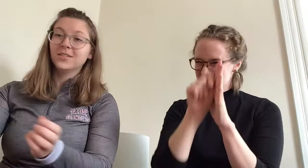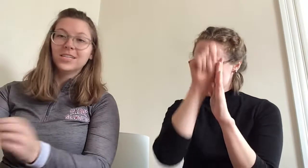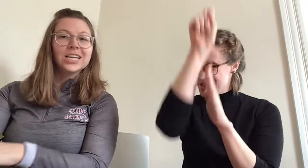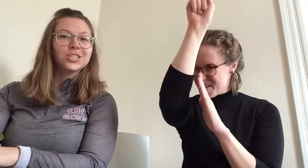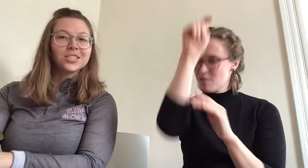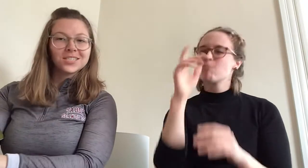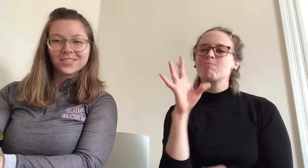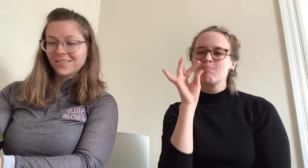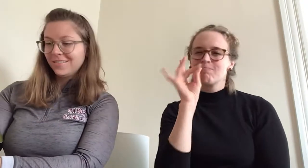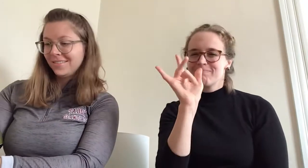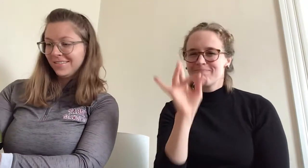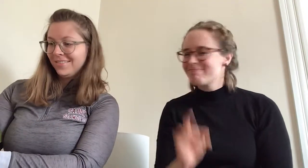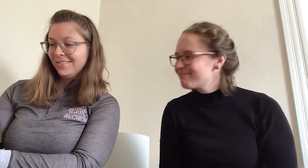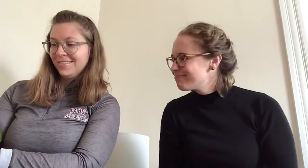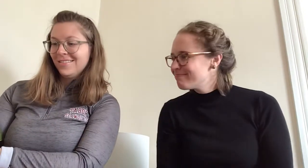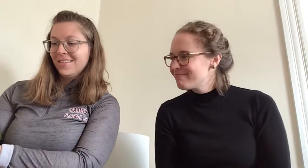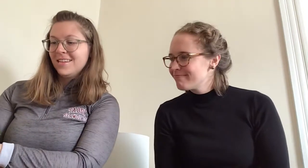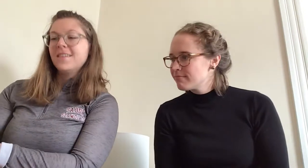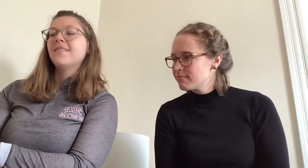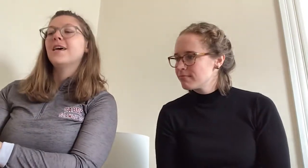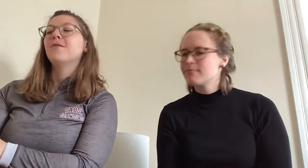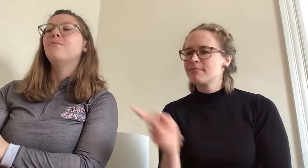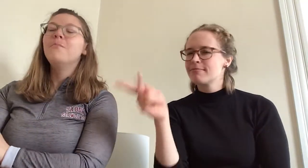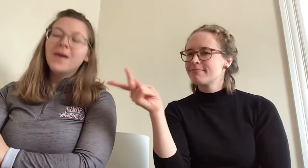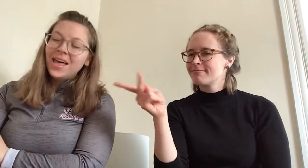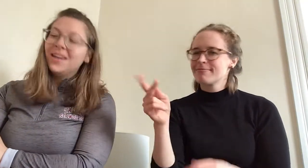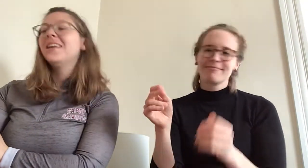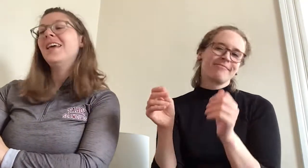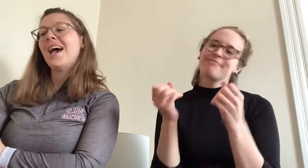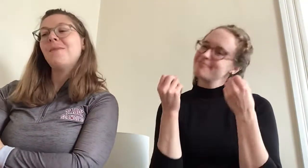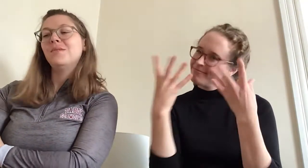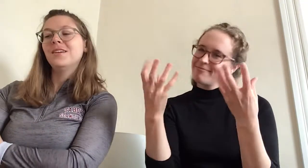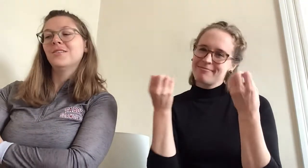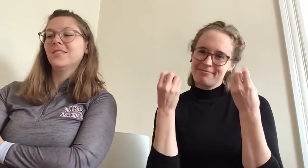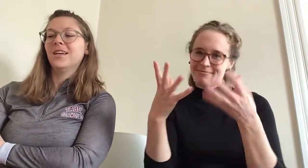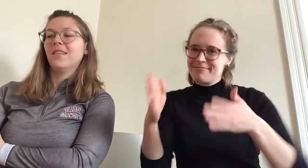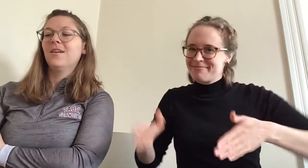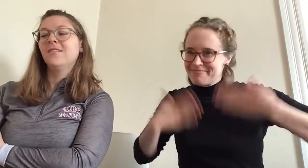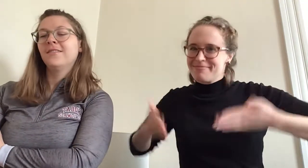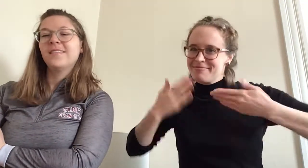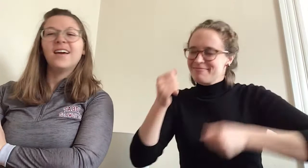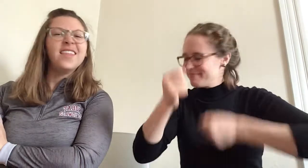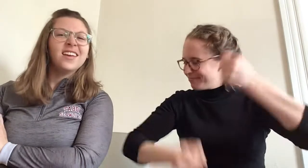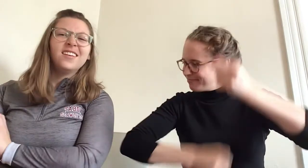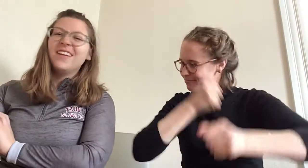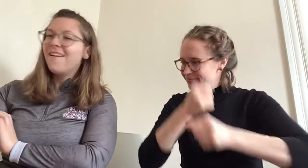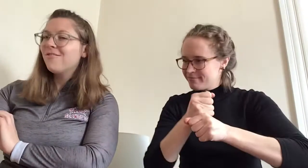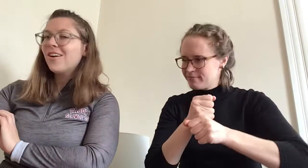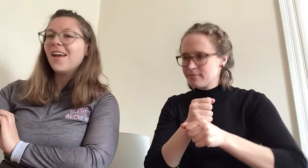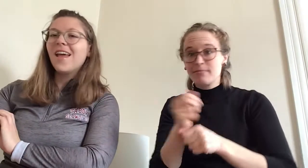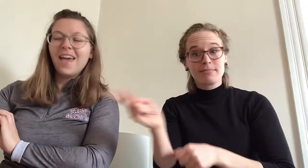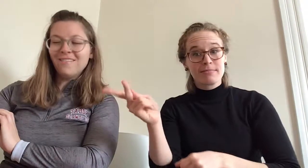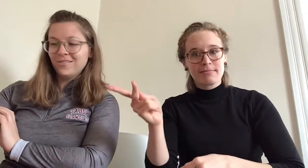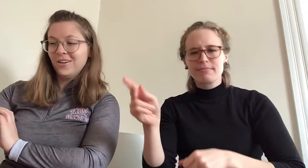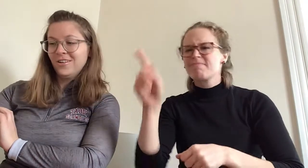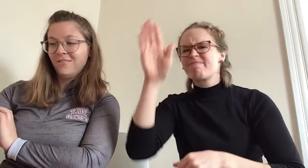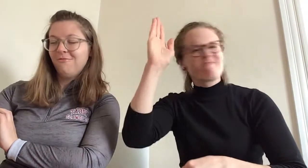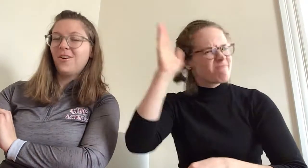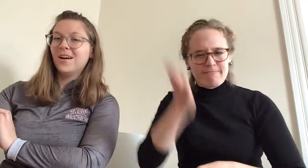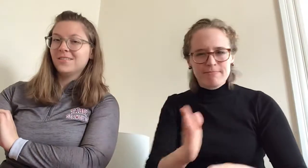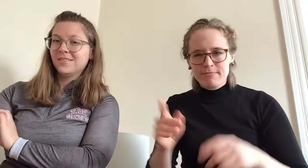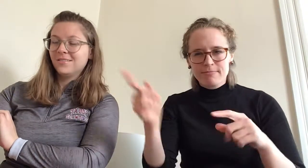Looks delicious. They had many happy years together, and they never,